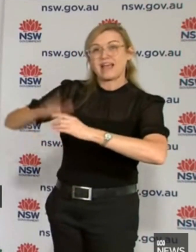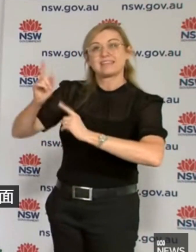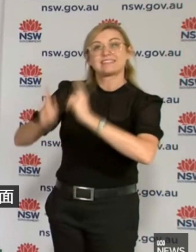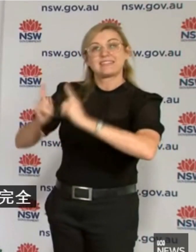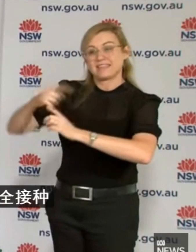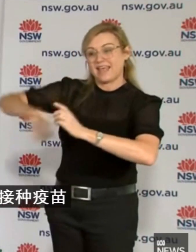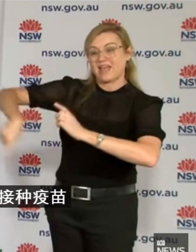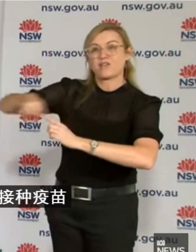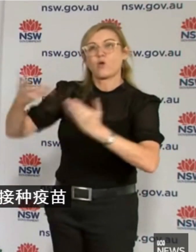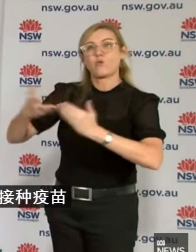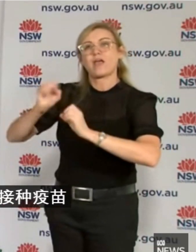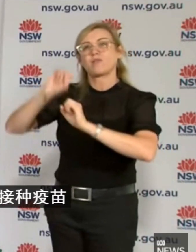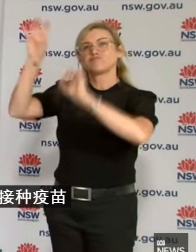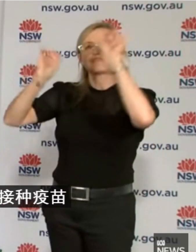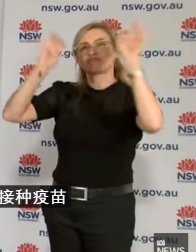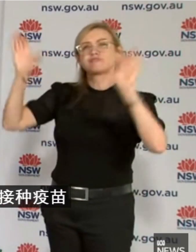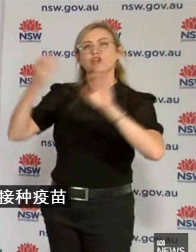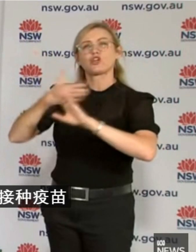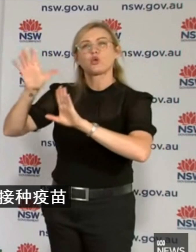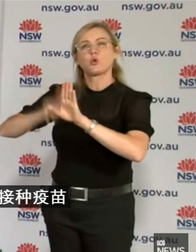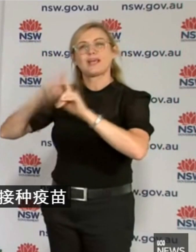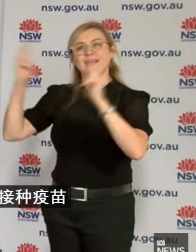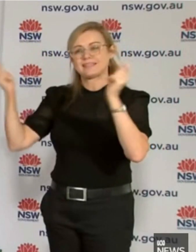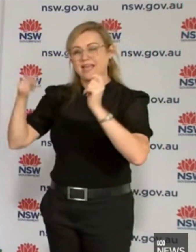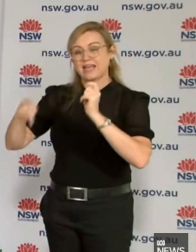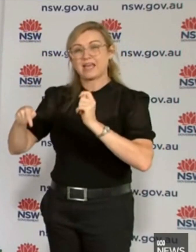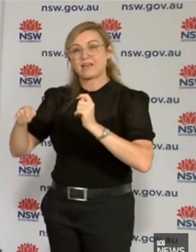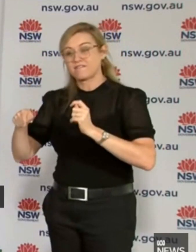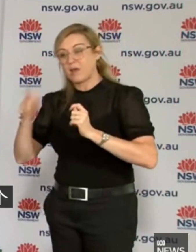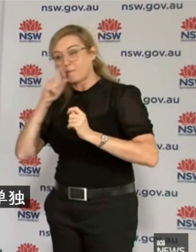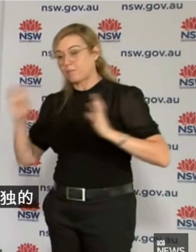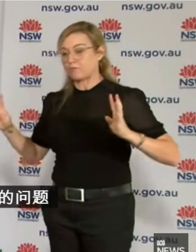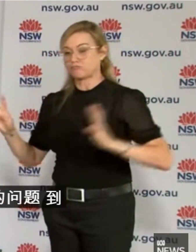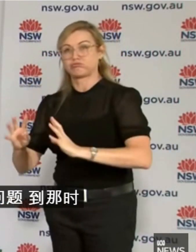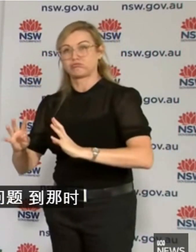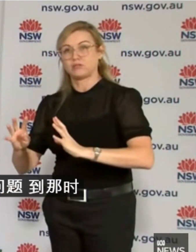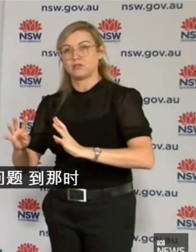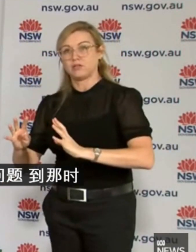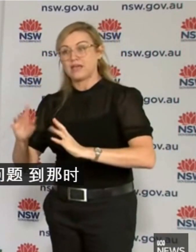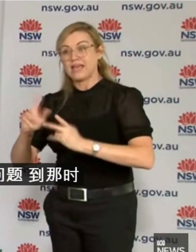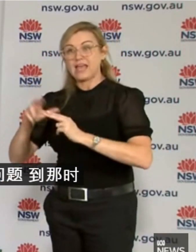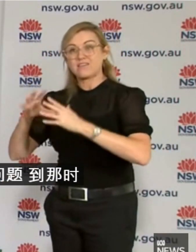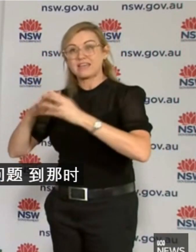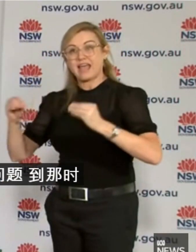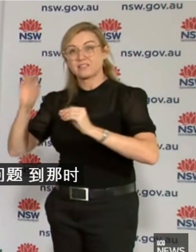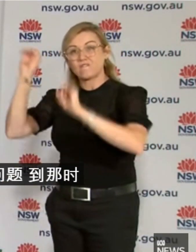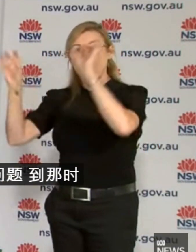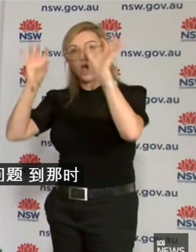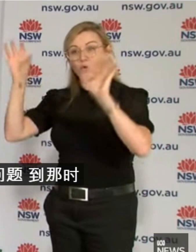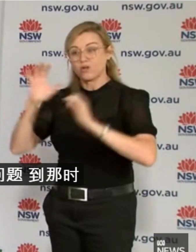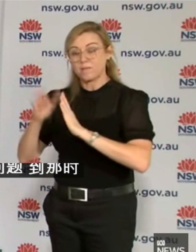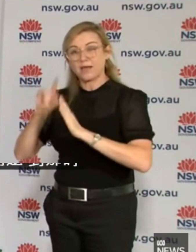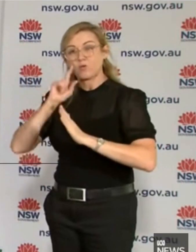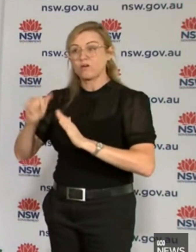than outside, fully vaccinated, watching fireworks? Well, that's a separate issue, and by then we'll have gone past the 80% well and